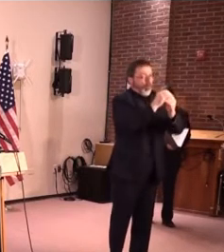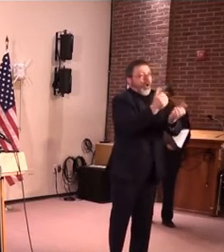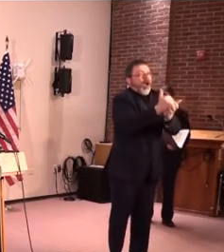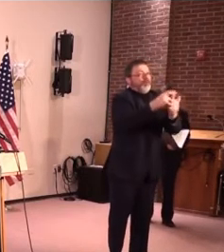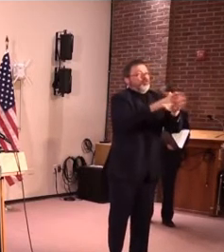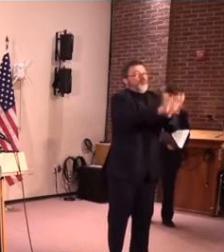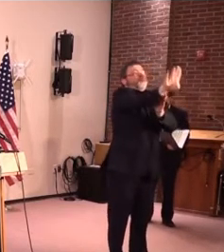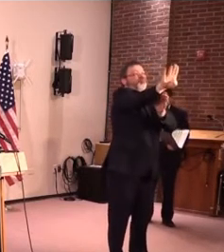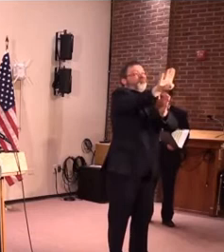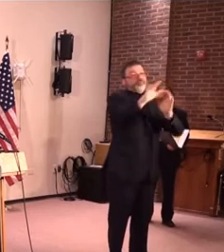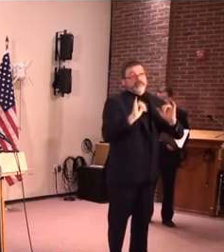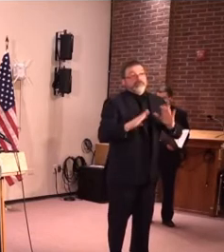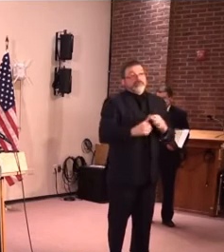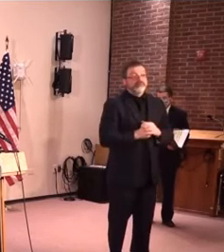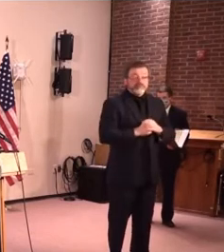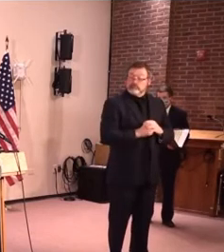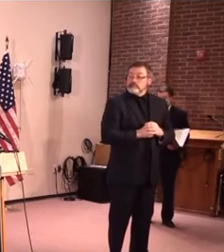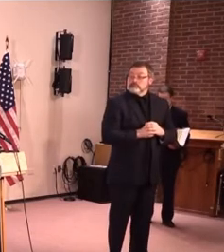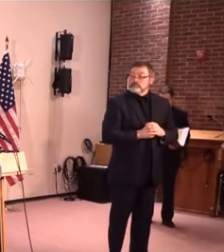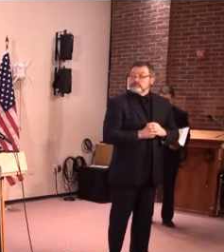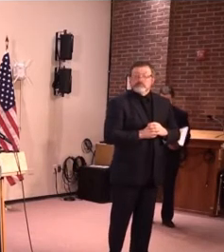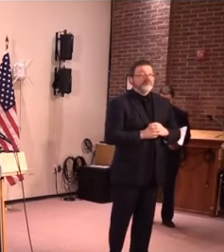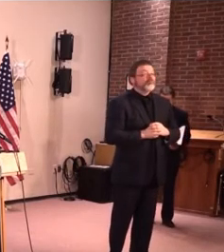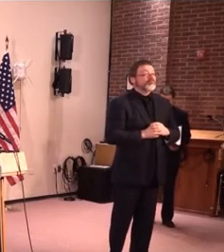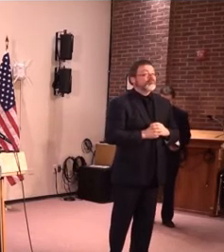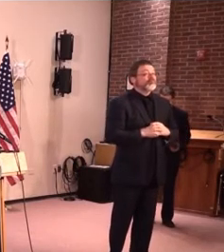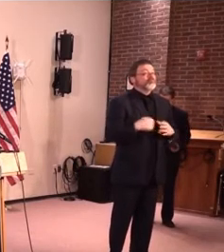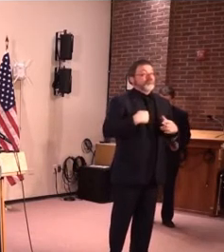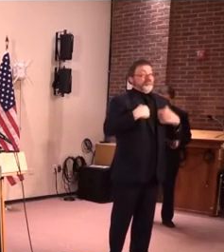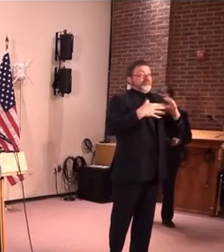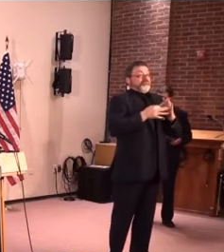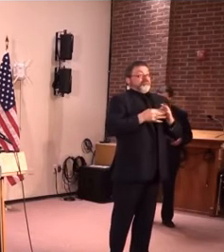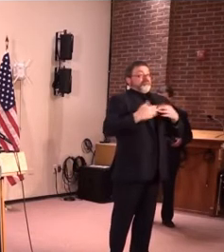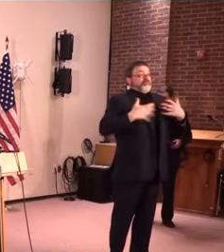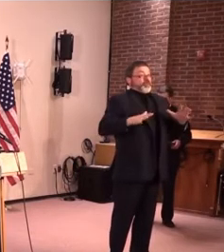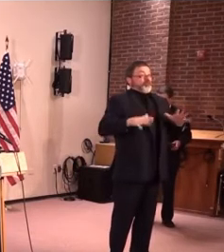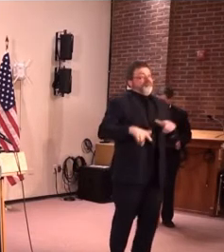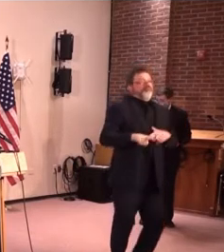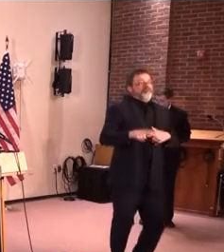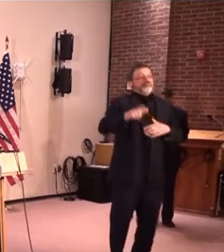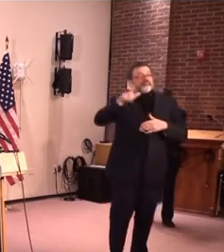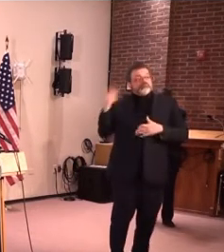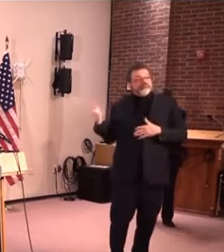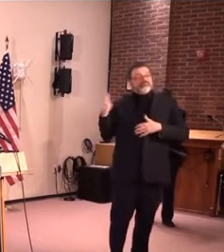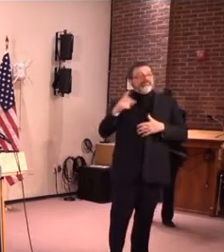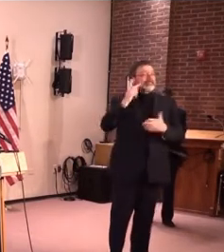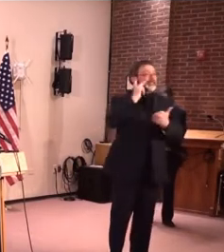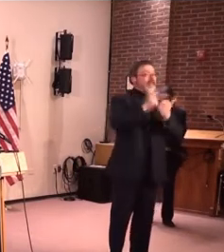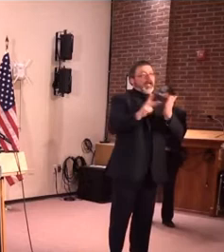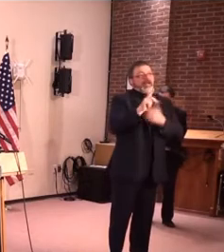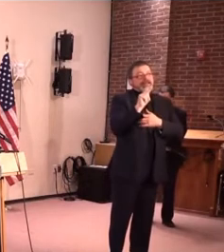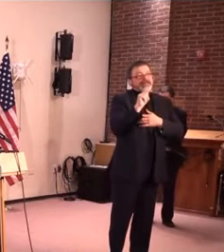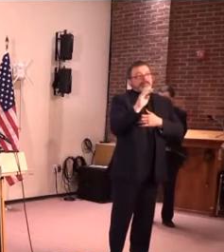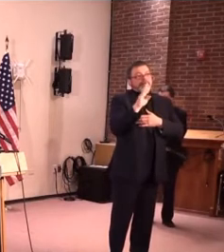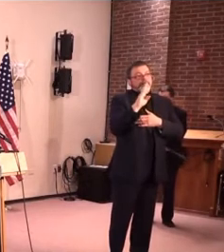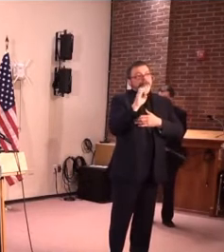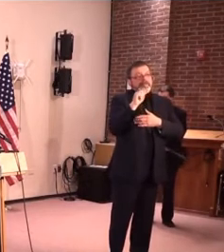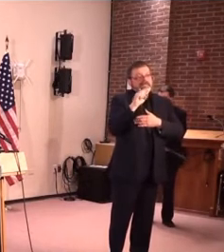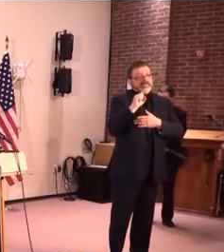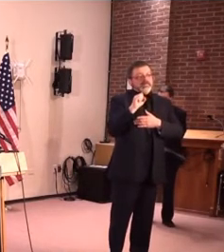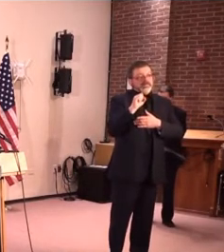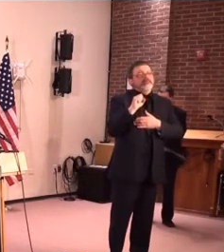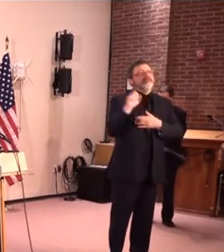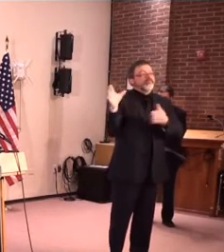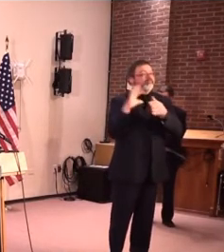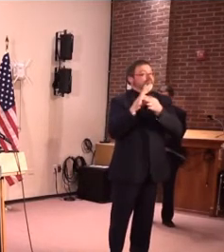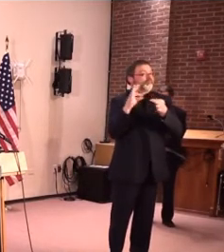future. I'll now turn it over to Secretary Tebbets to talk more about the agriculture relief portion of this financial